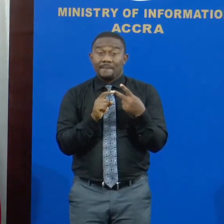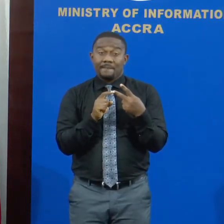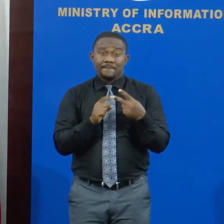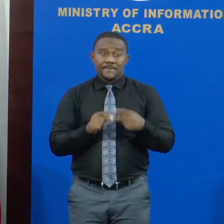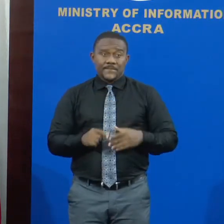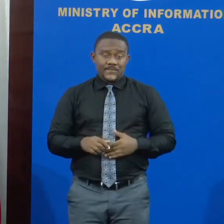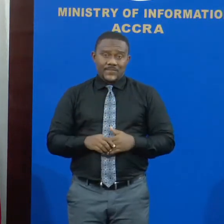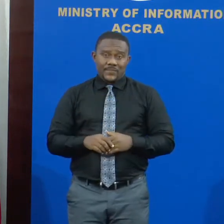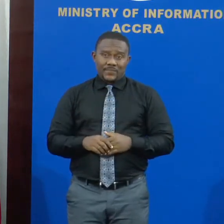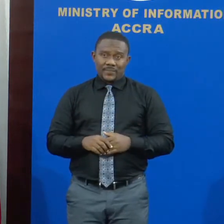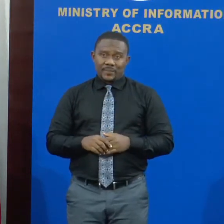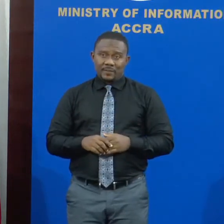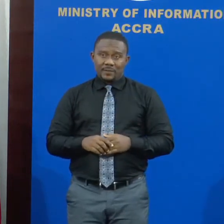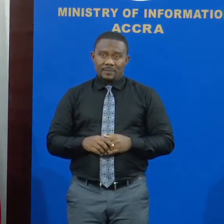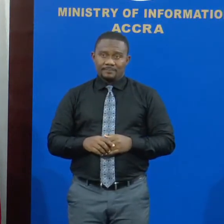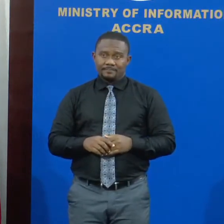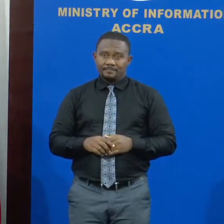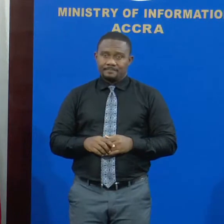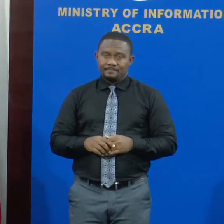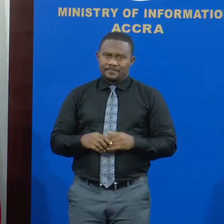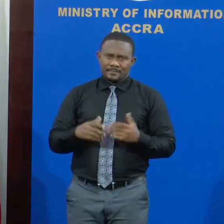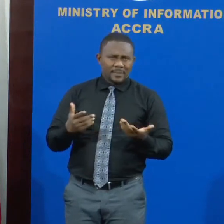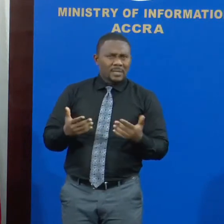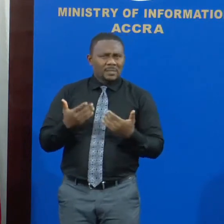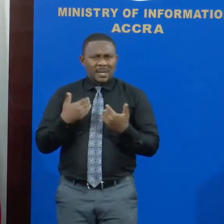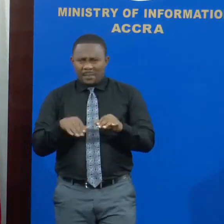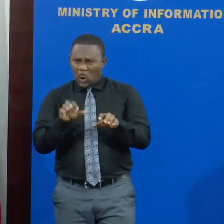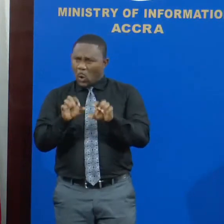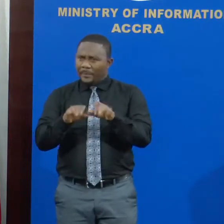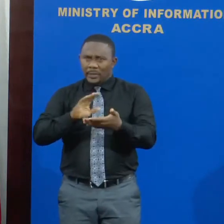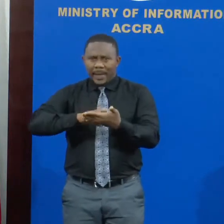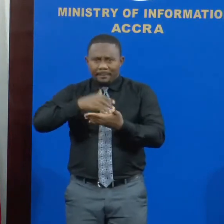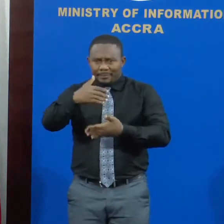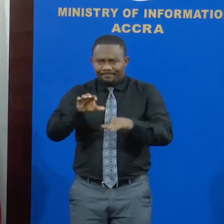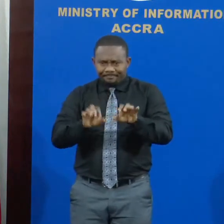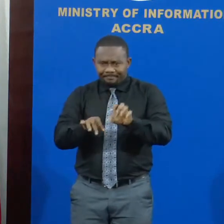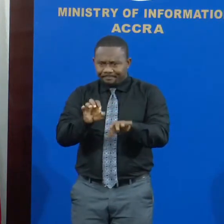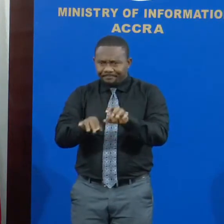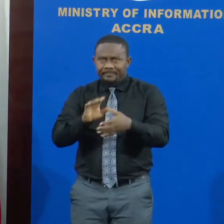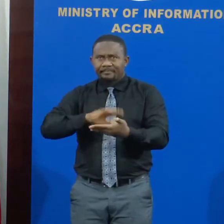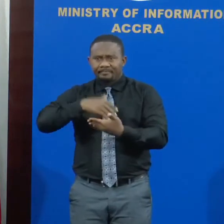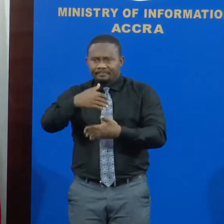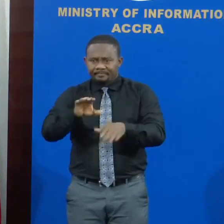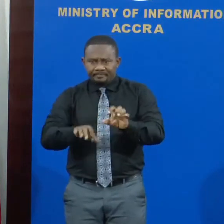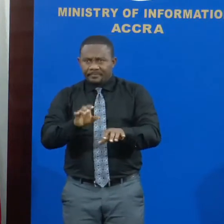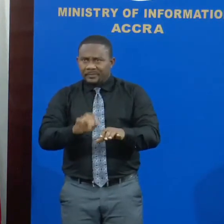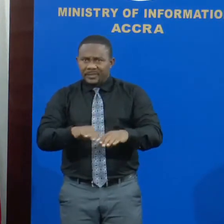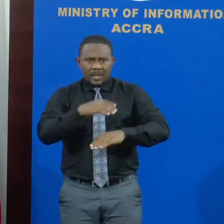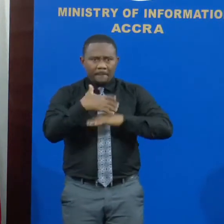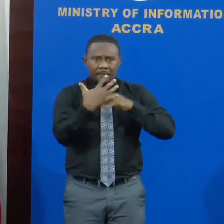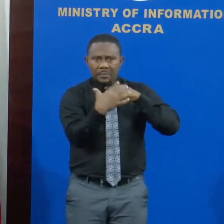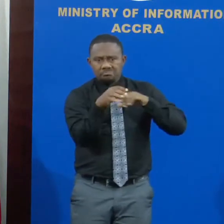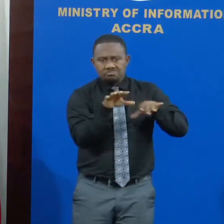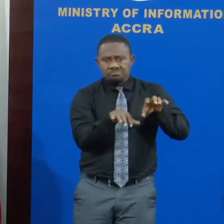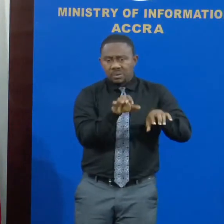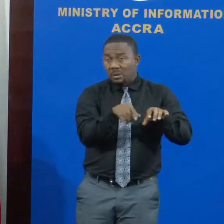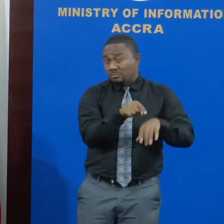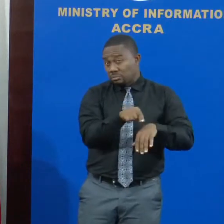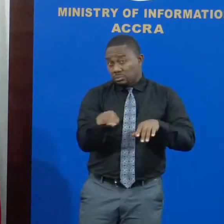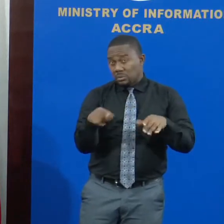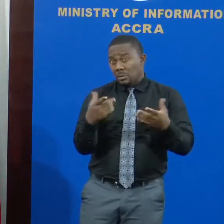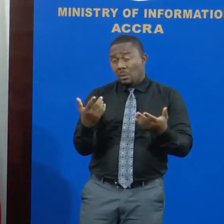those people who want to do it on their computer, on your laptop, on your desktop,